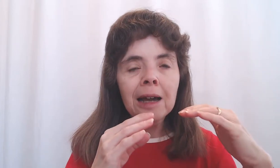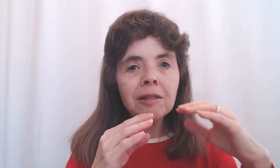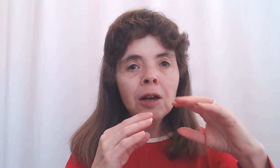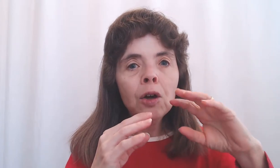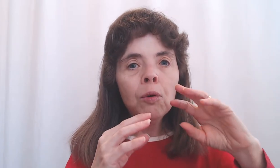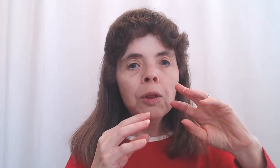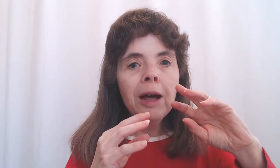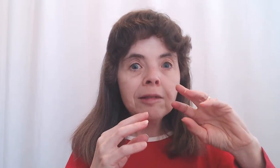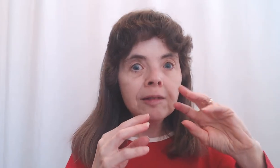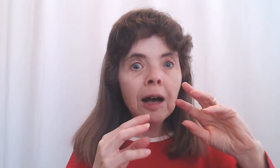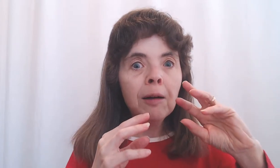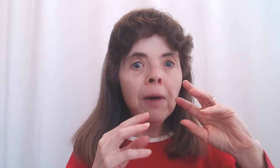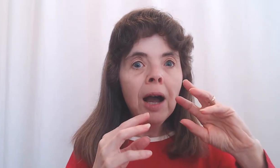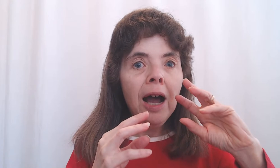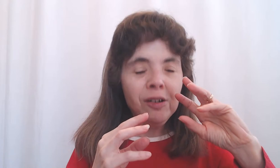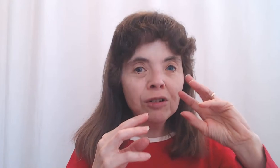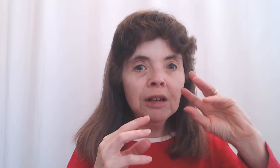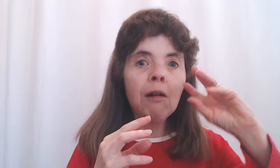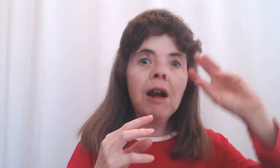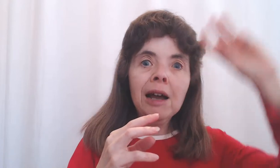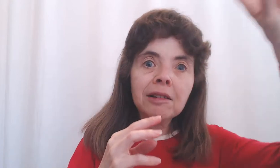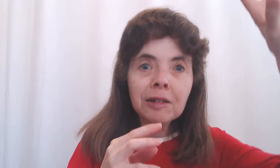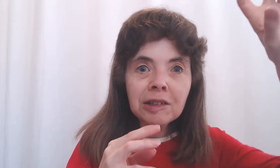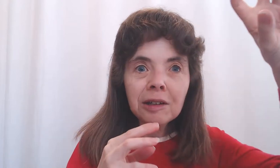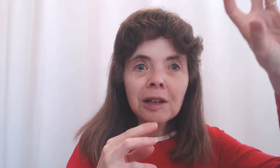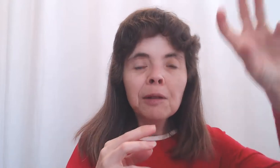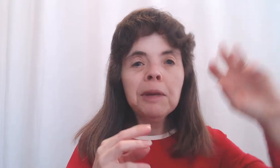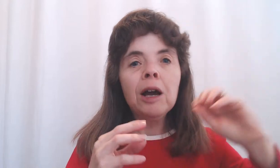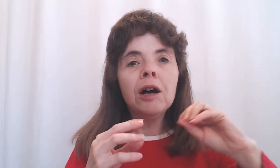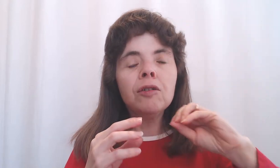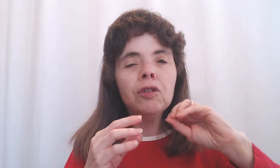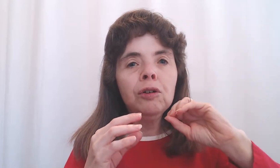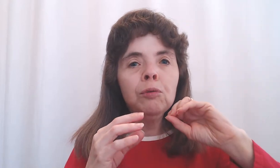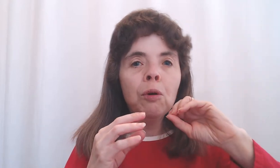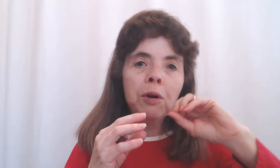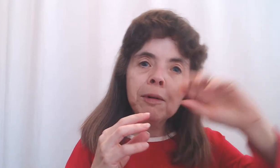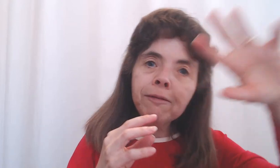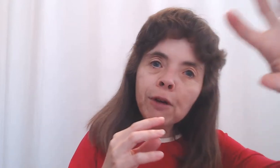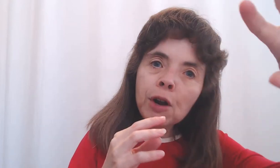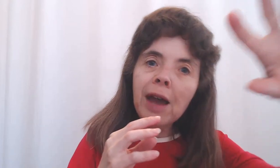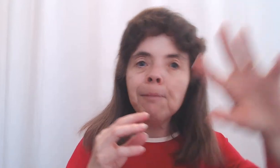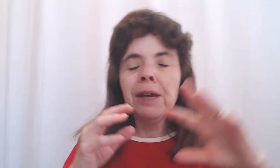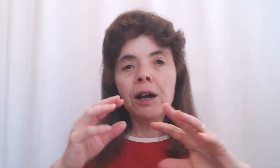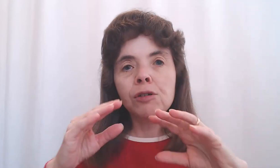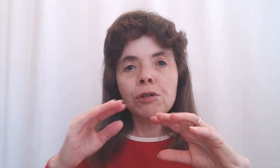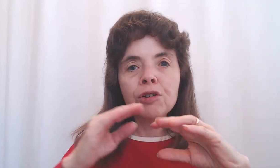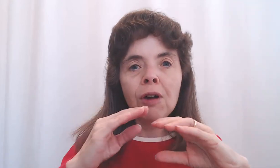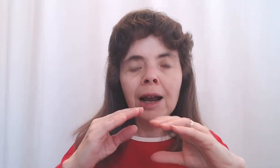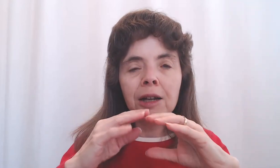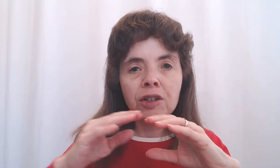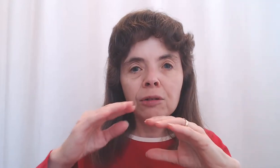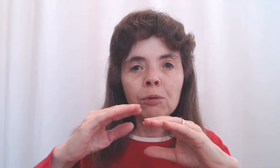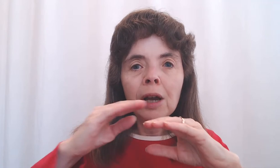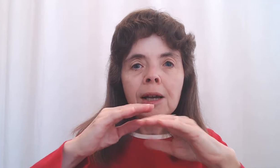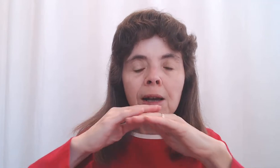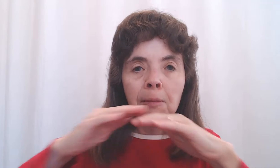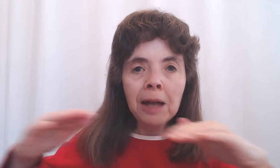that some actually are excellent, because you don't want to refer to that because you're trying to commend